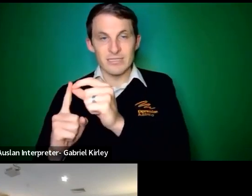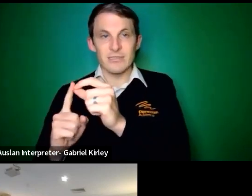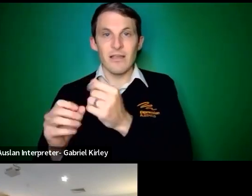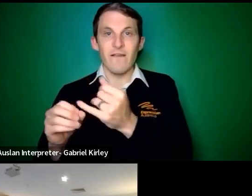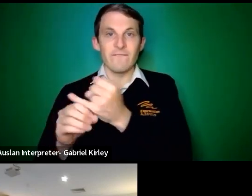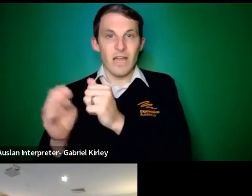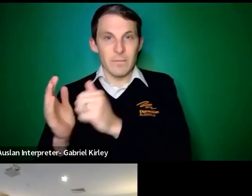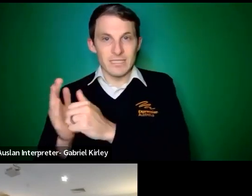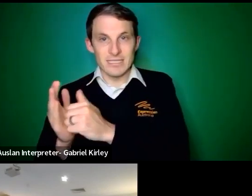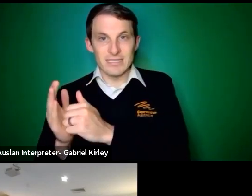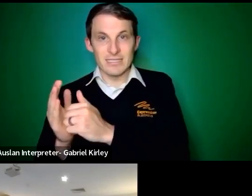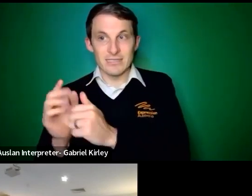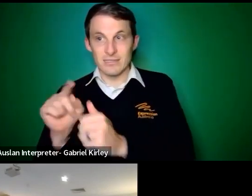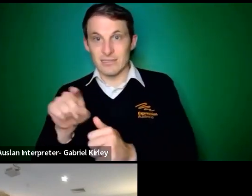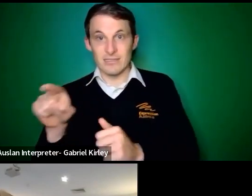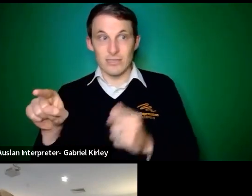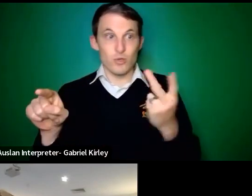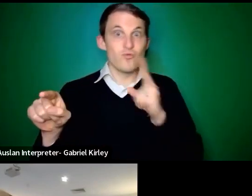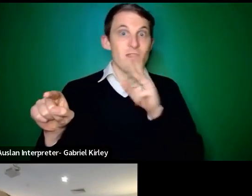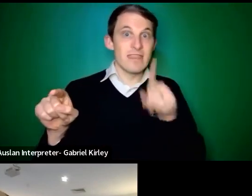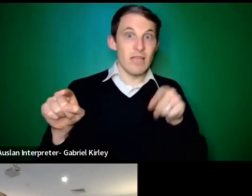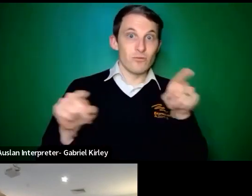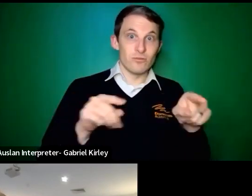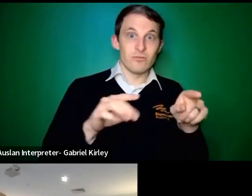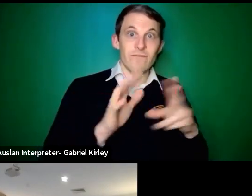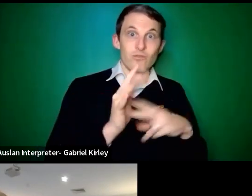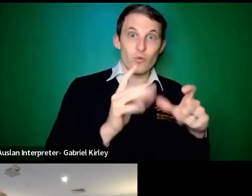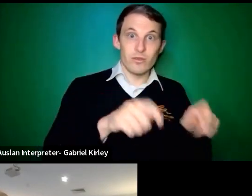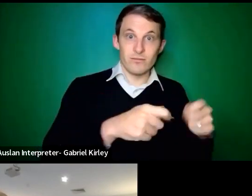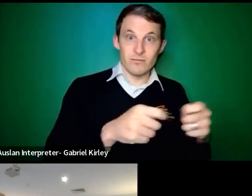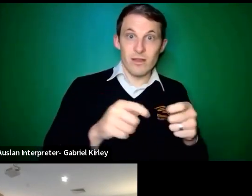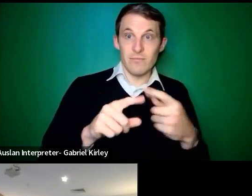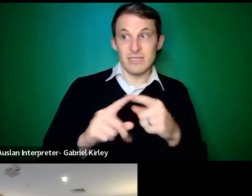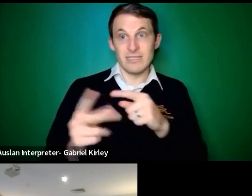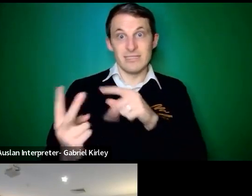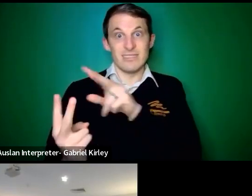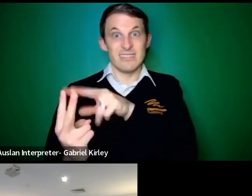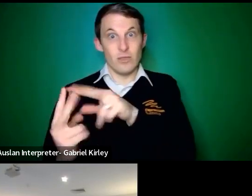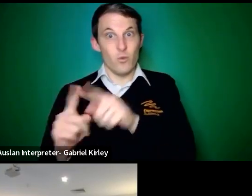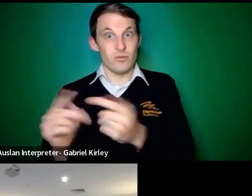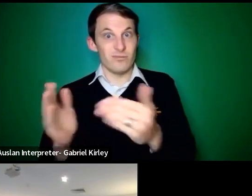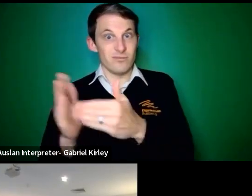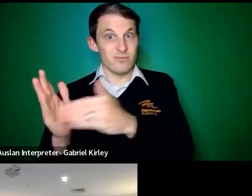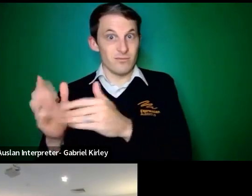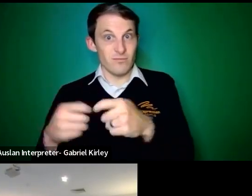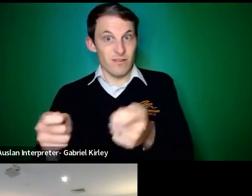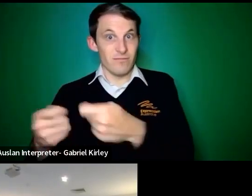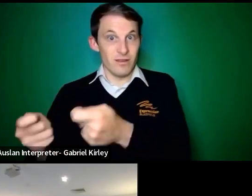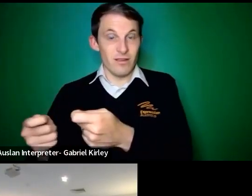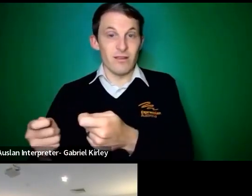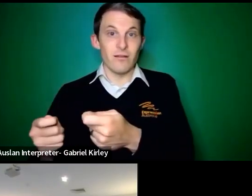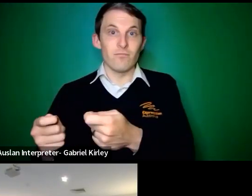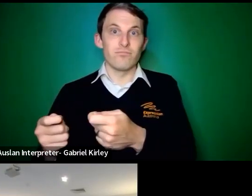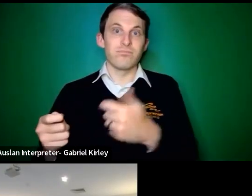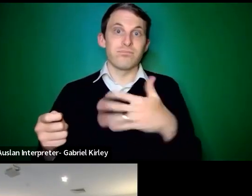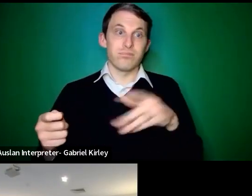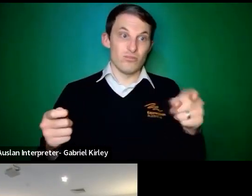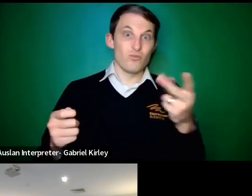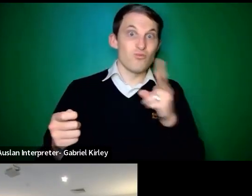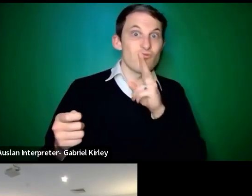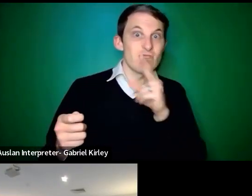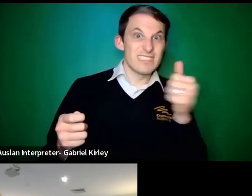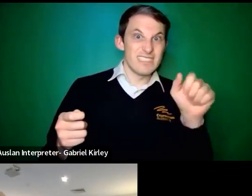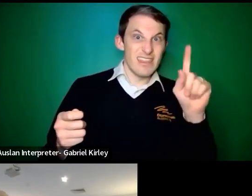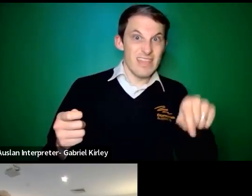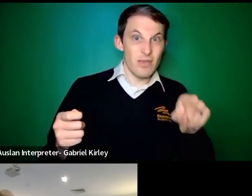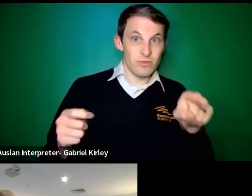pharmacists also. So it's been a tremendous effort. Given our population is around the 260,000 mark, it just shows and reflects then